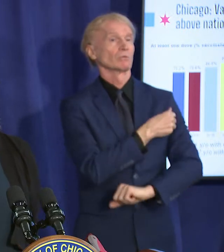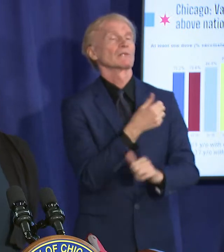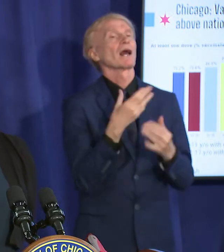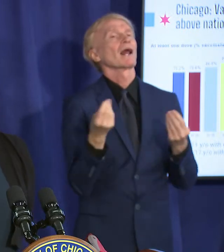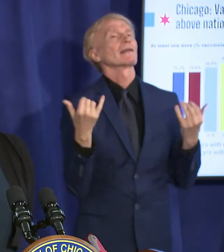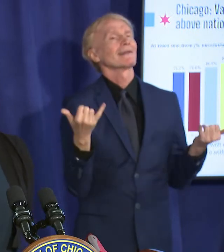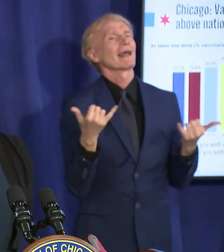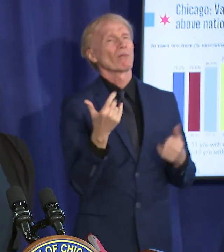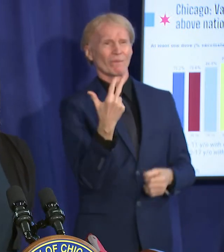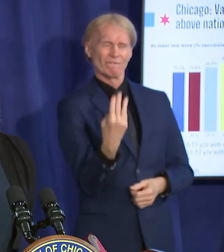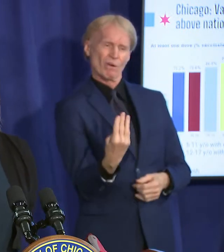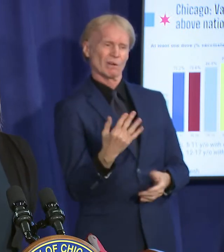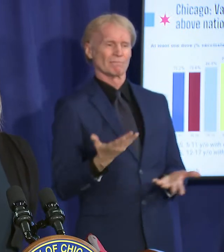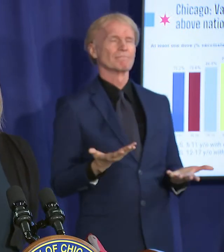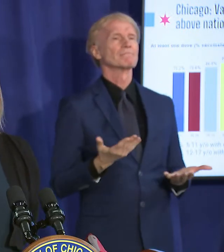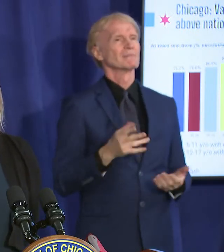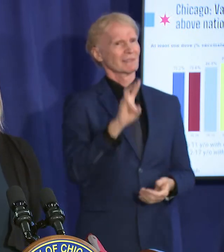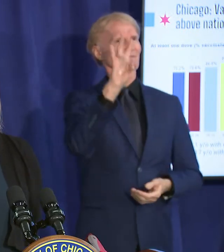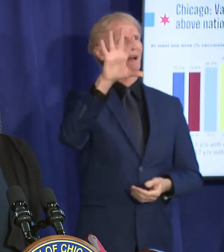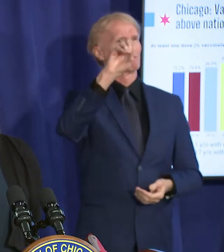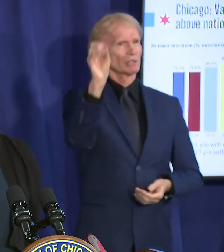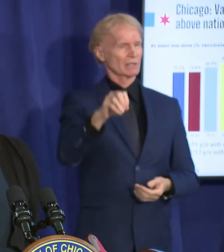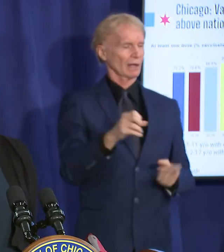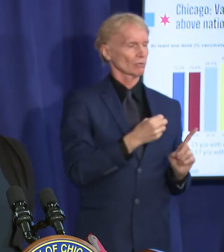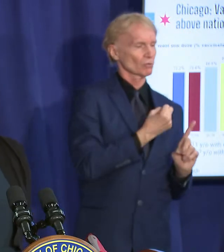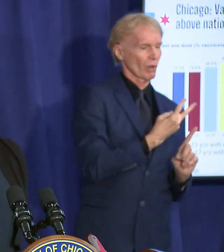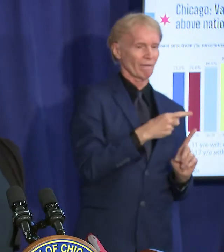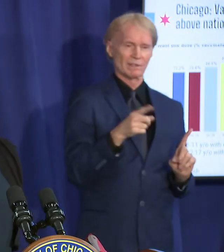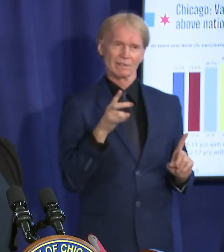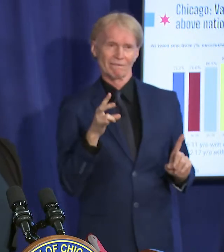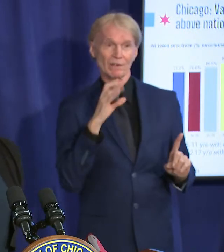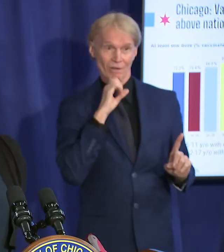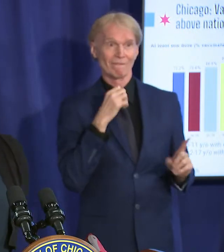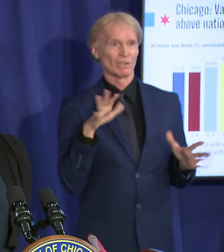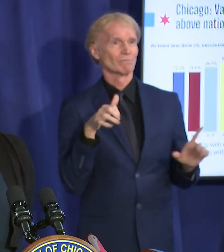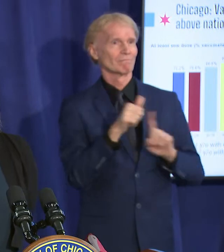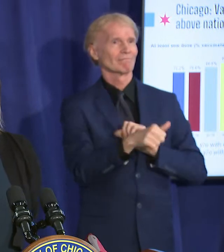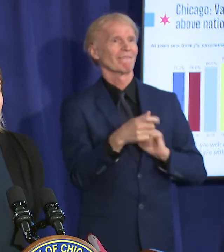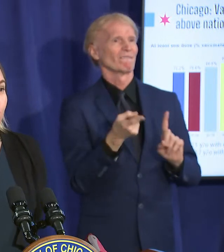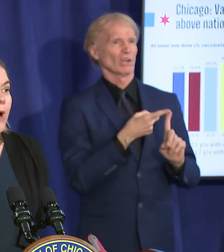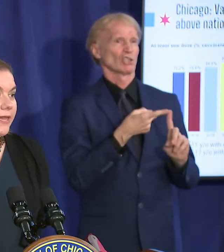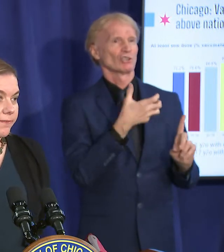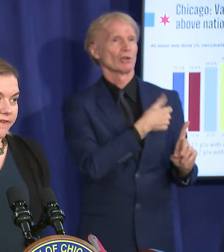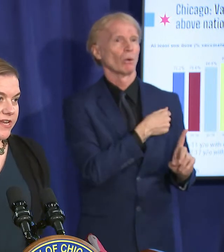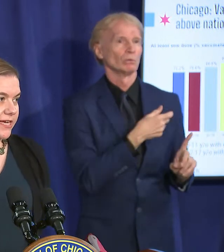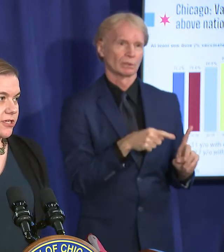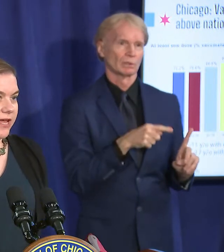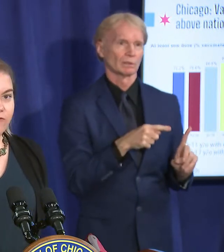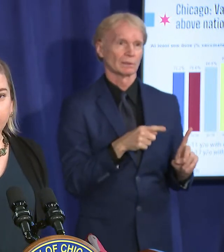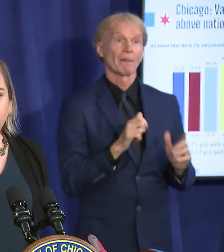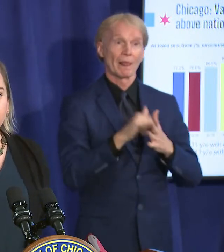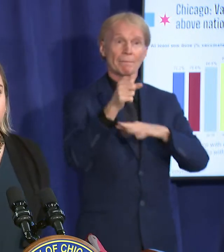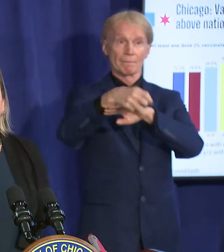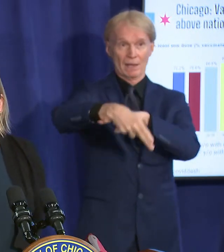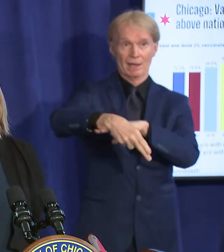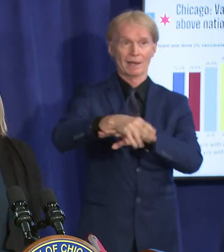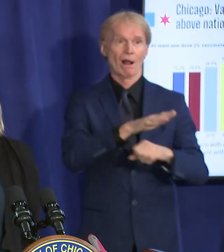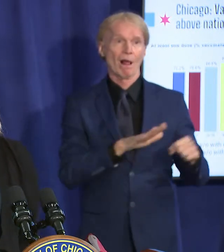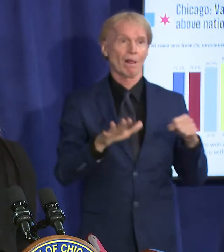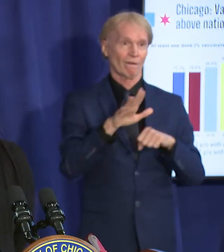at 75% of 12 to 17-year-olds have had a first dose, and that is well above the national average.